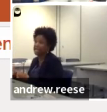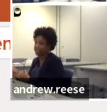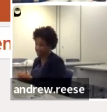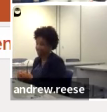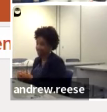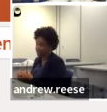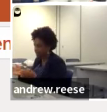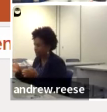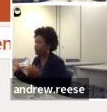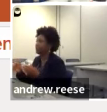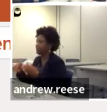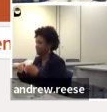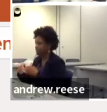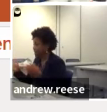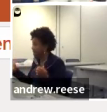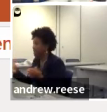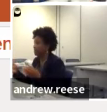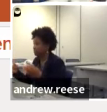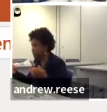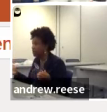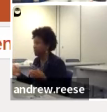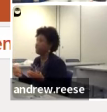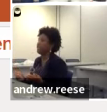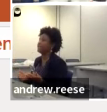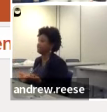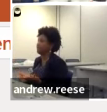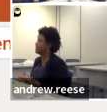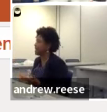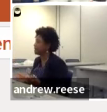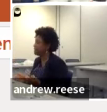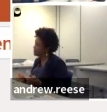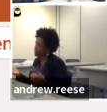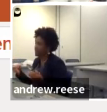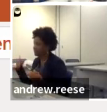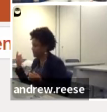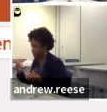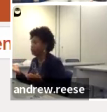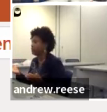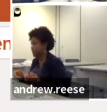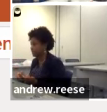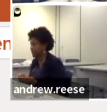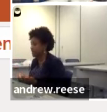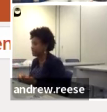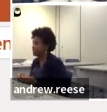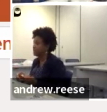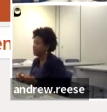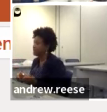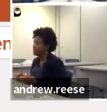be late than just you know, coming late and feeling that, or that they should